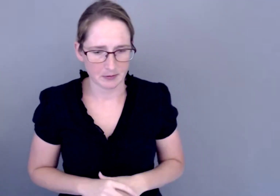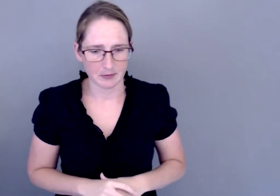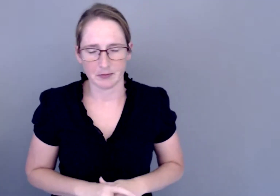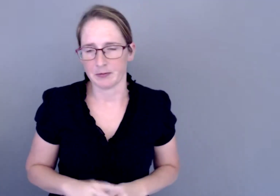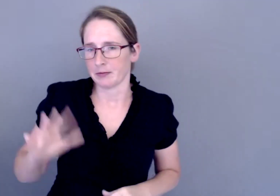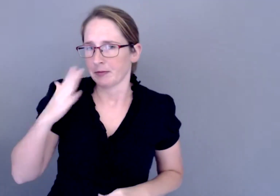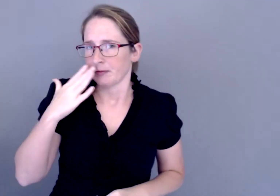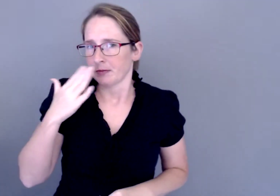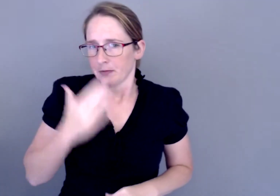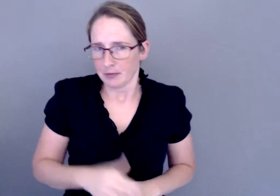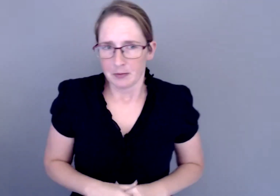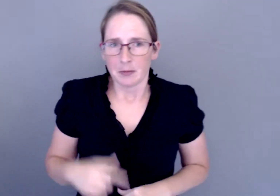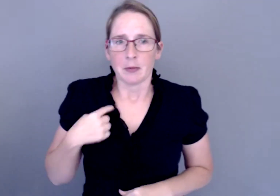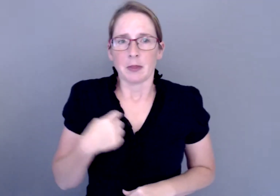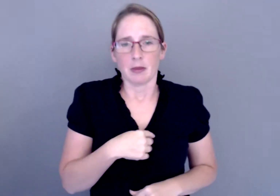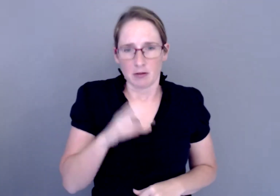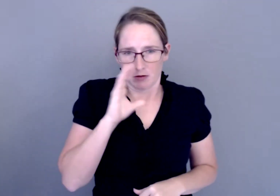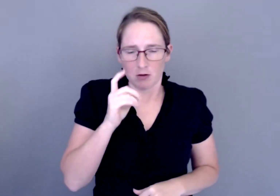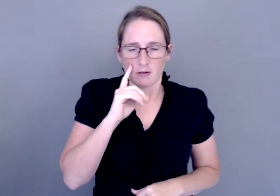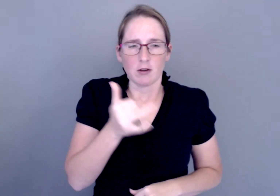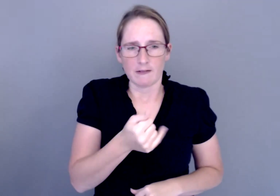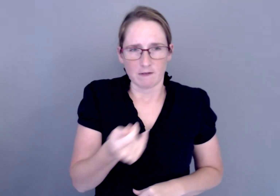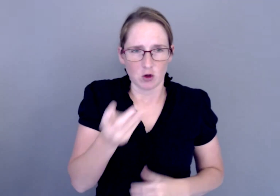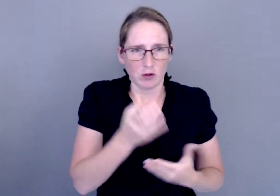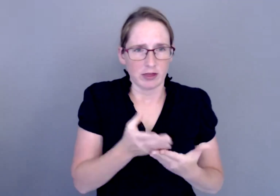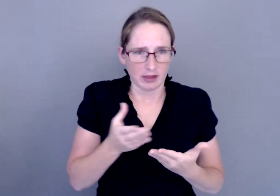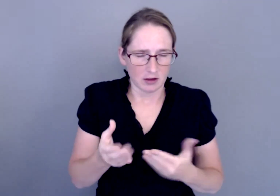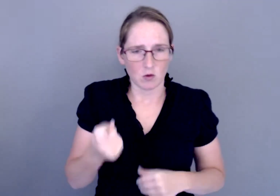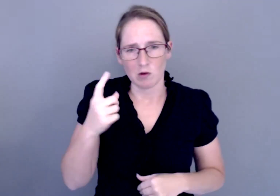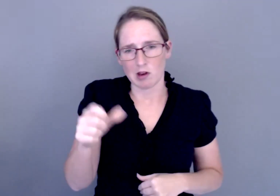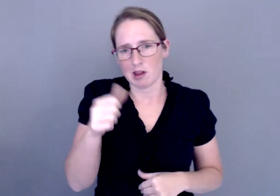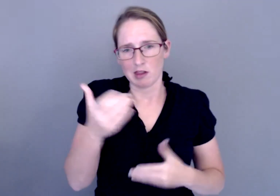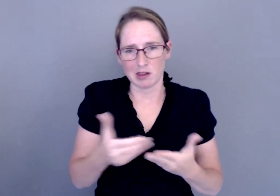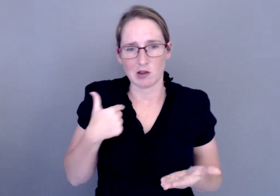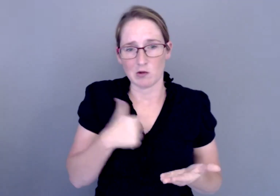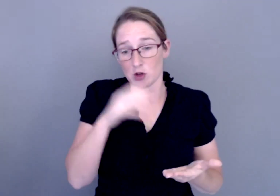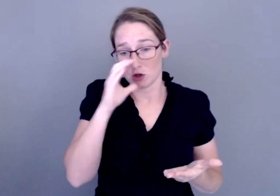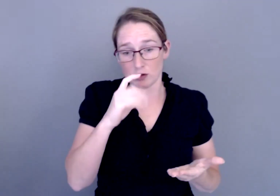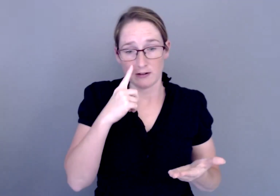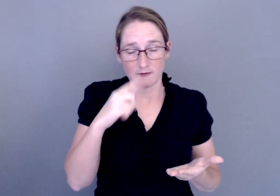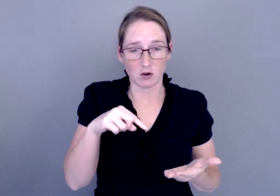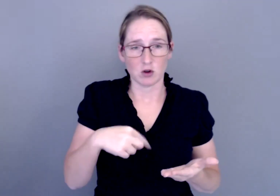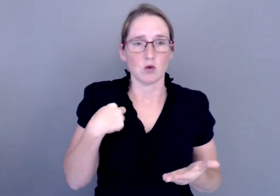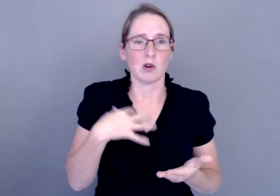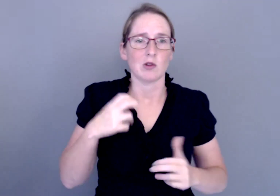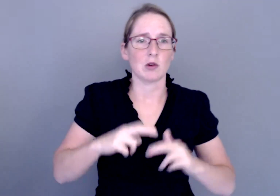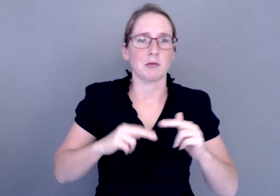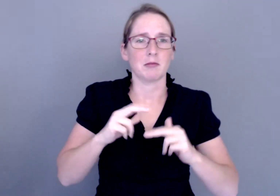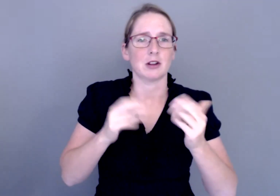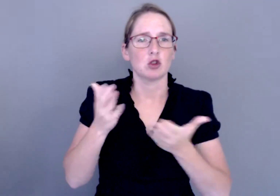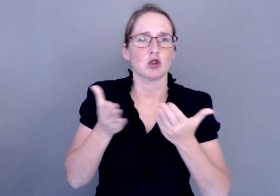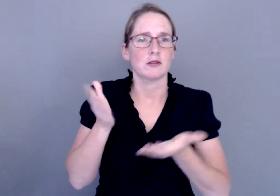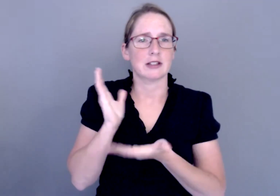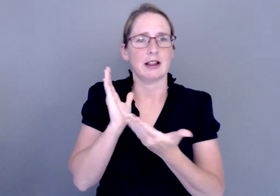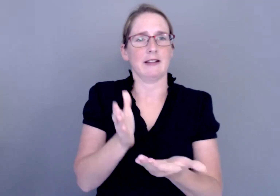Thank you. We are seeking to do a few things. One of the things that we're seeking to do is to build a service